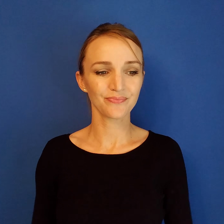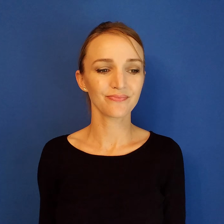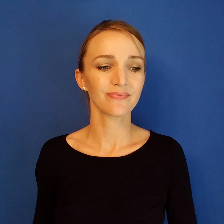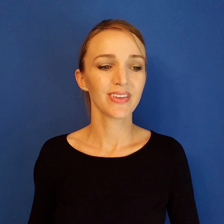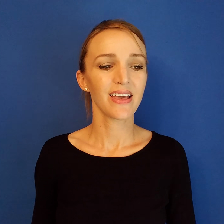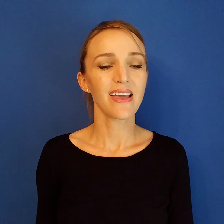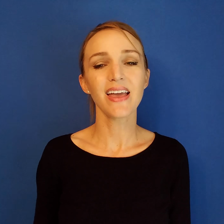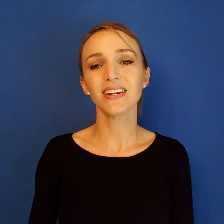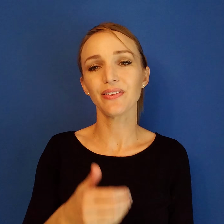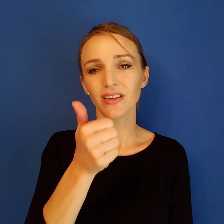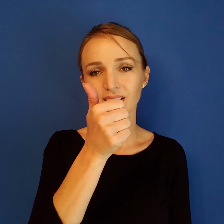Anything.